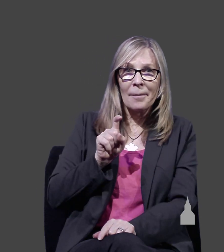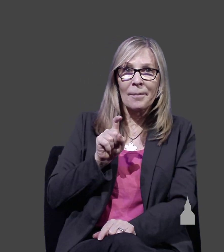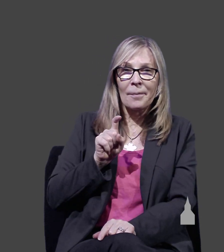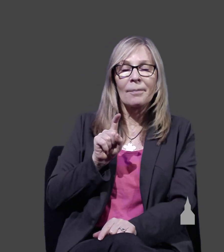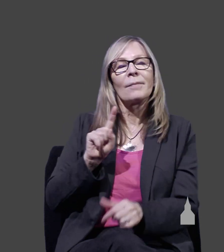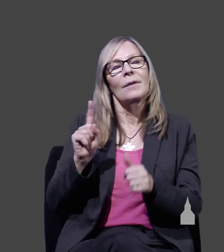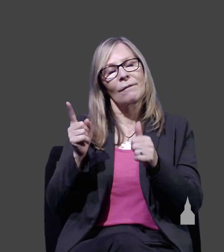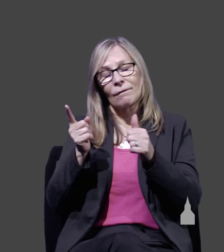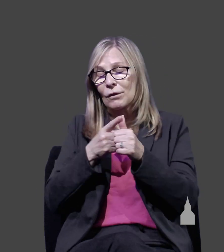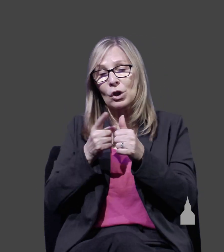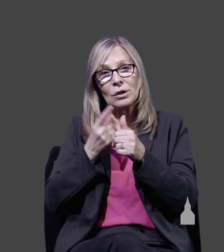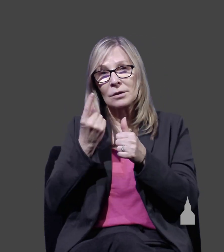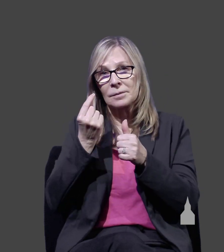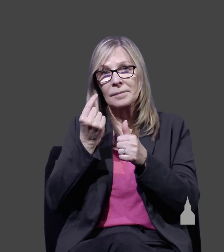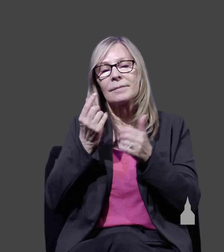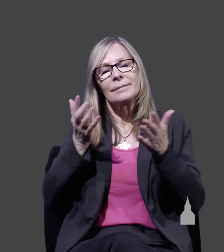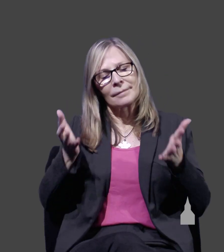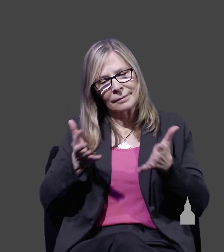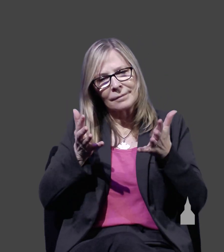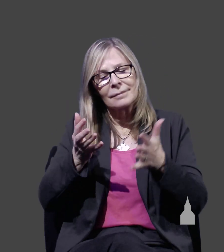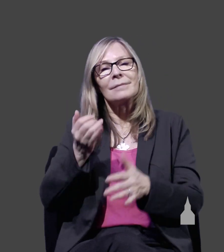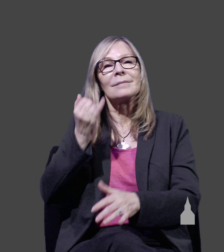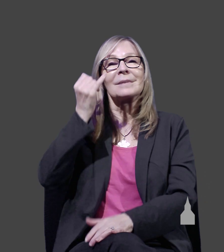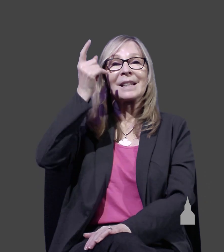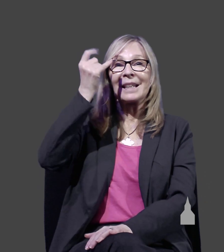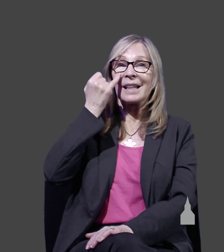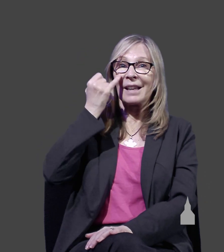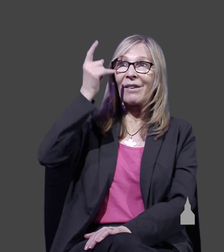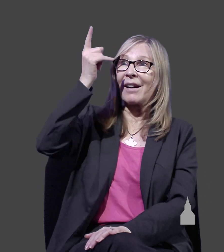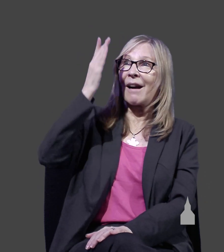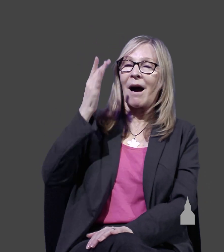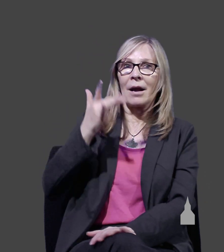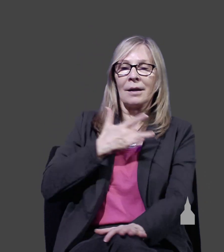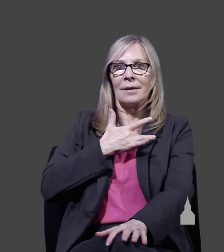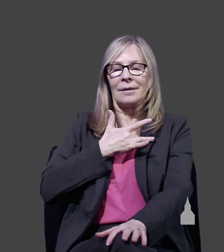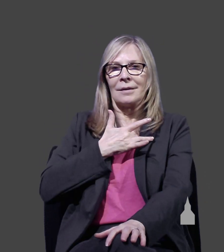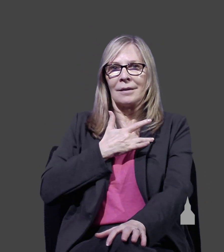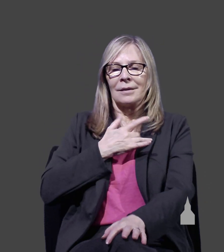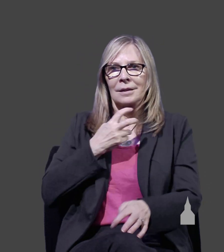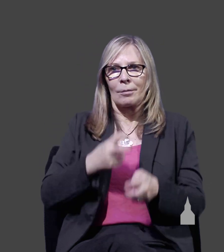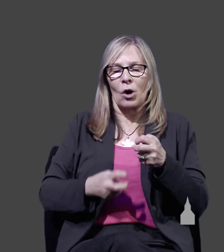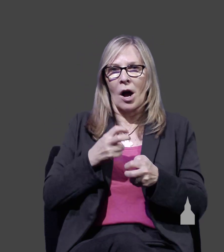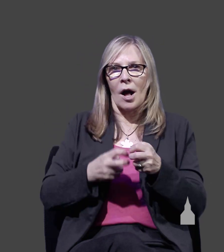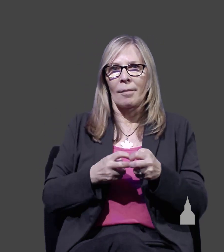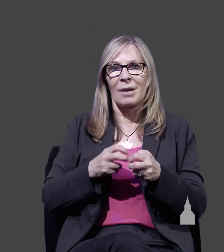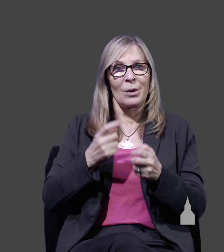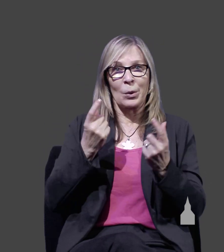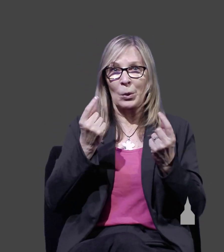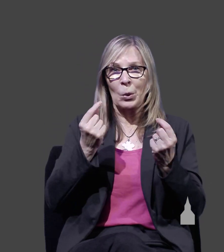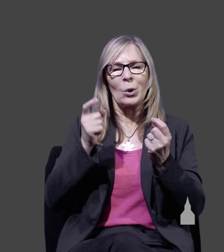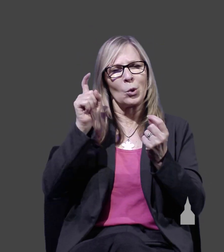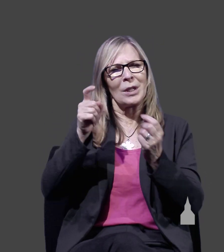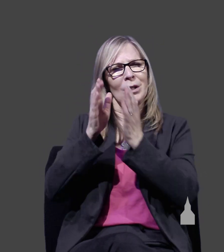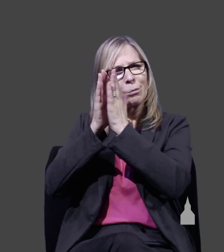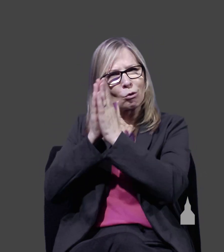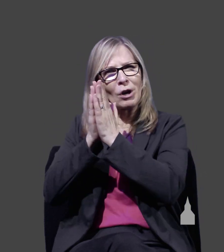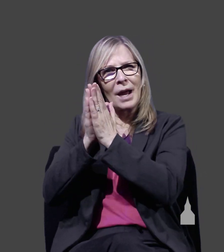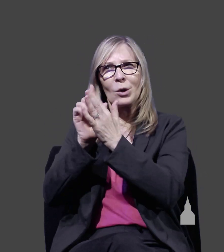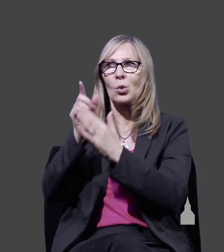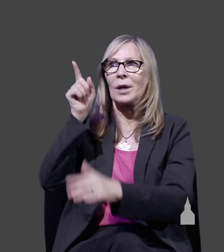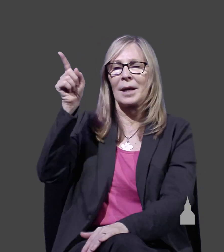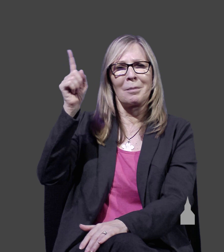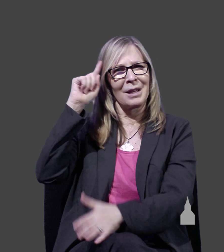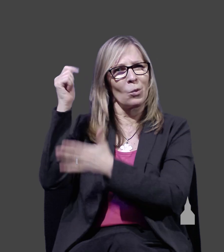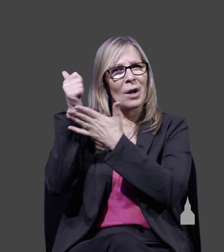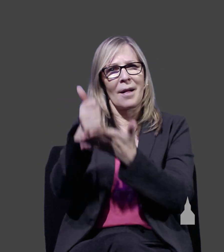First, let me encourage you. If God has convicted you that this is a problem for you, you need to pray to him. He